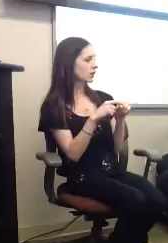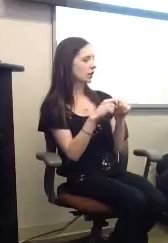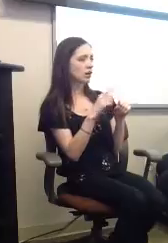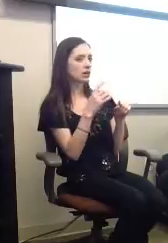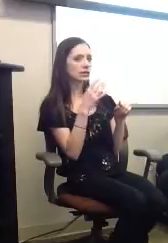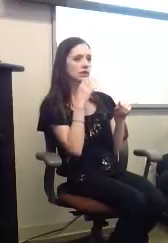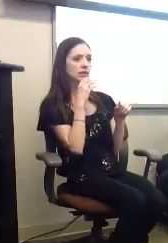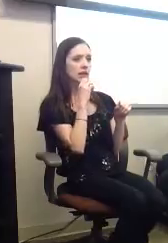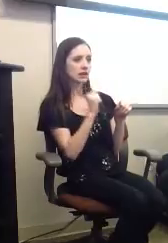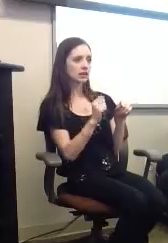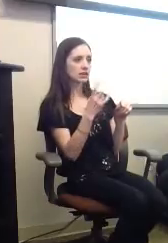Okay.